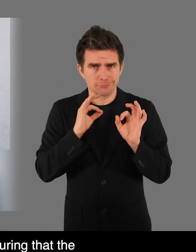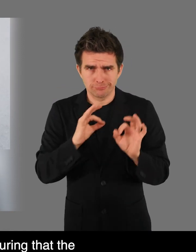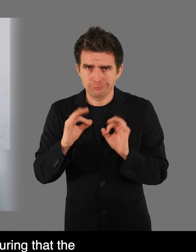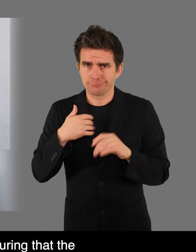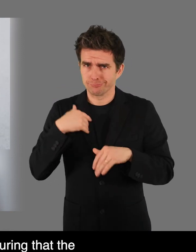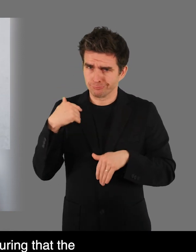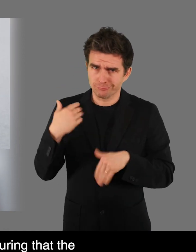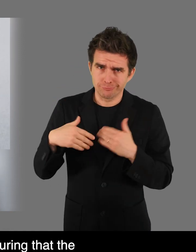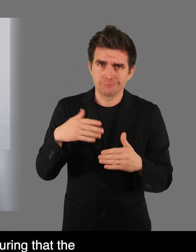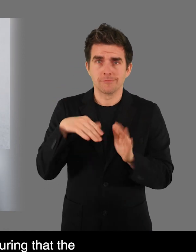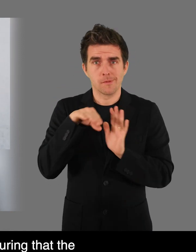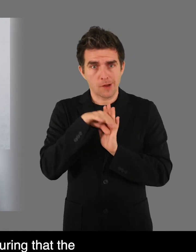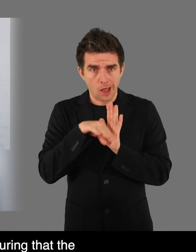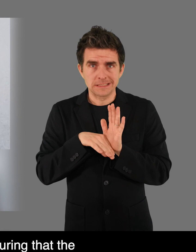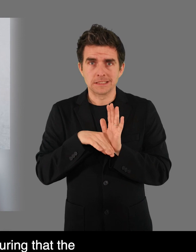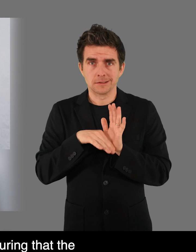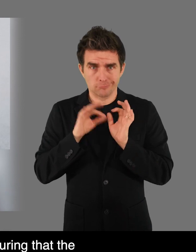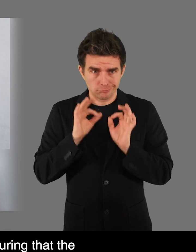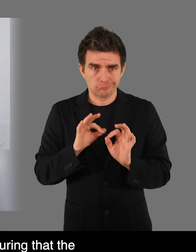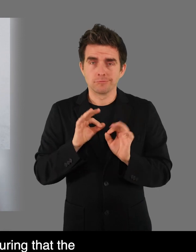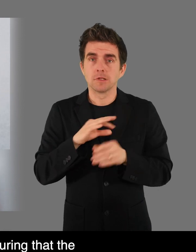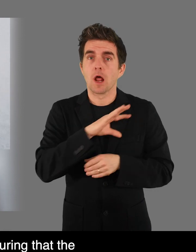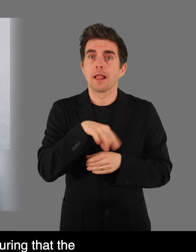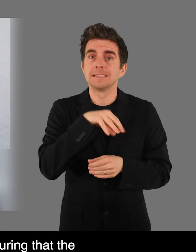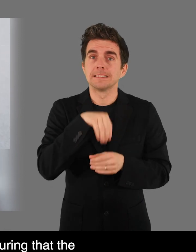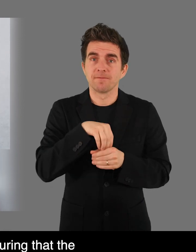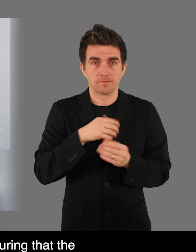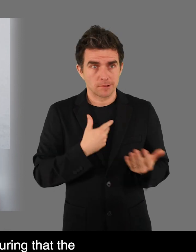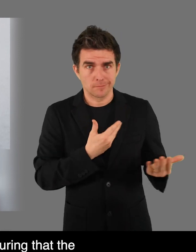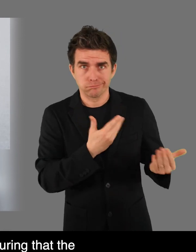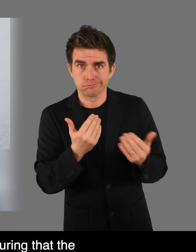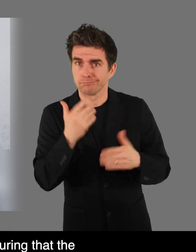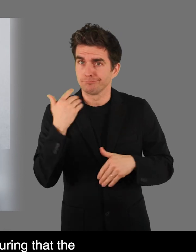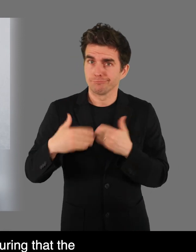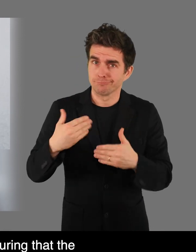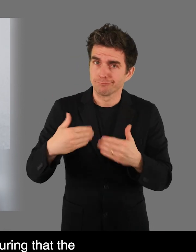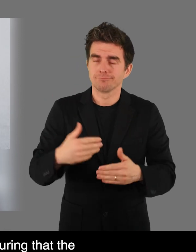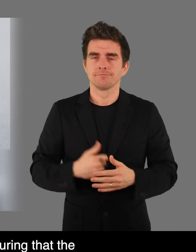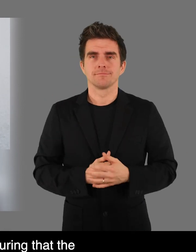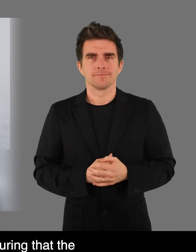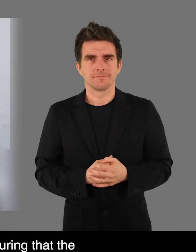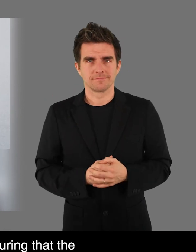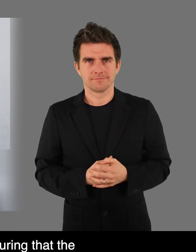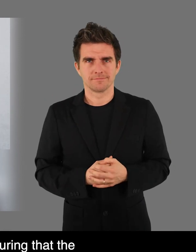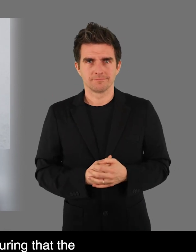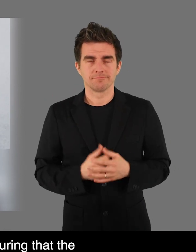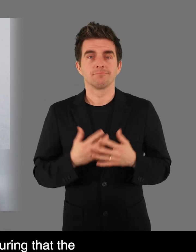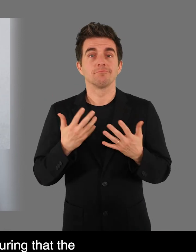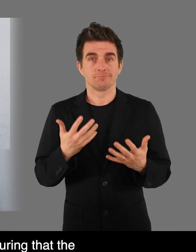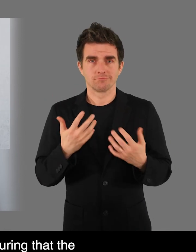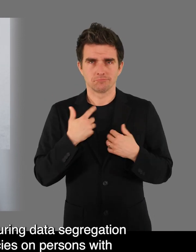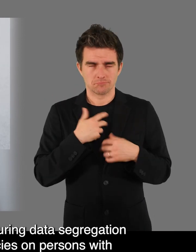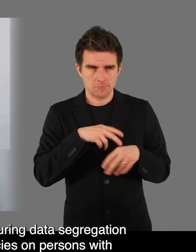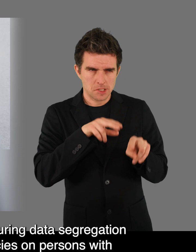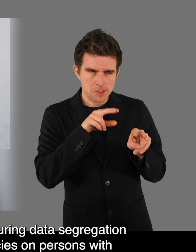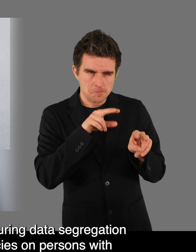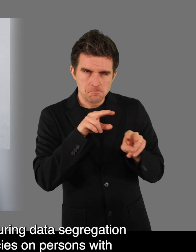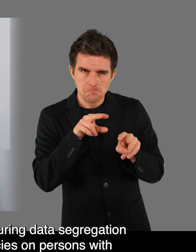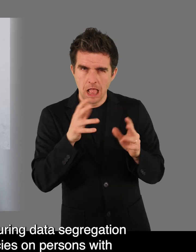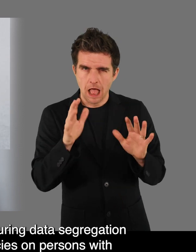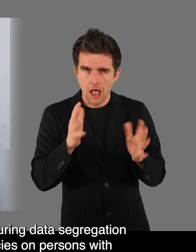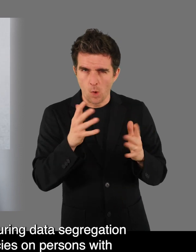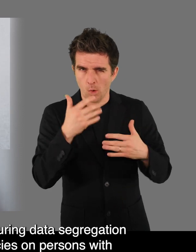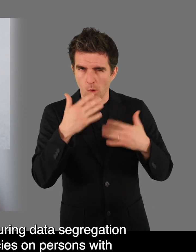next step of ensuring that the implementation of those policies are inclusive and